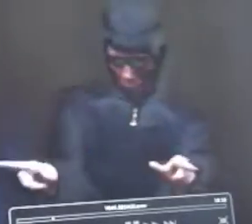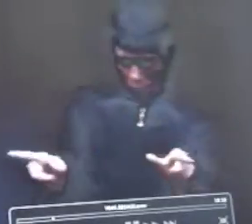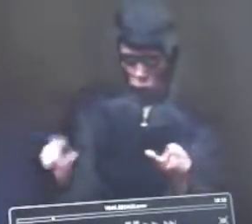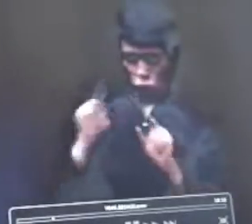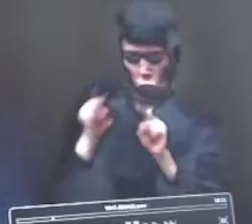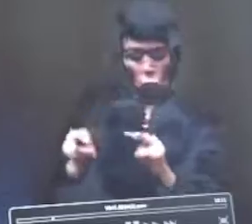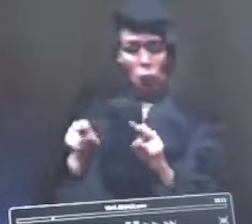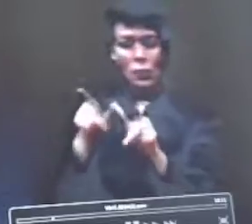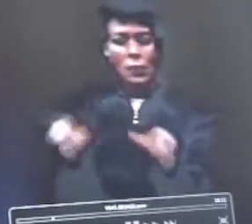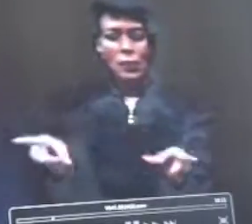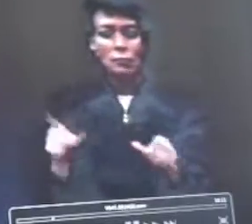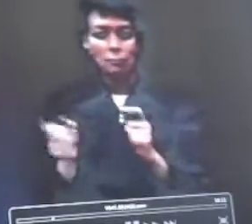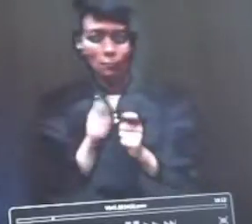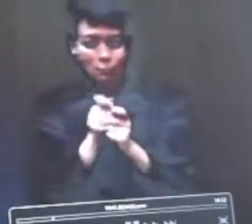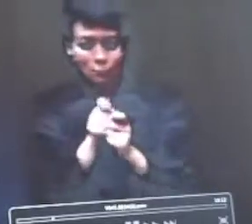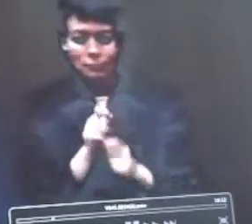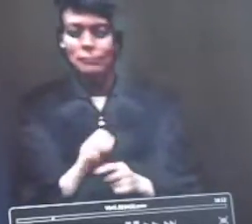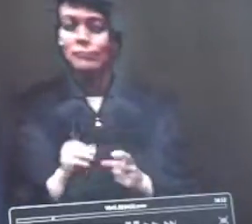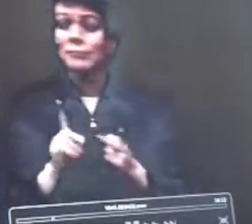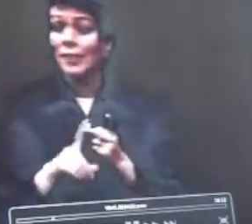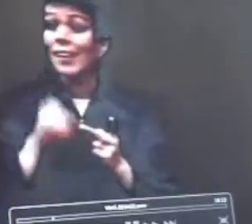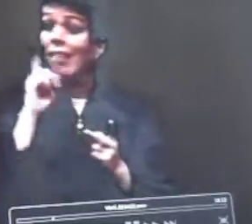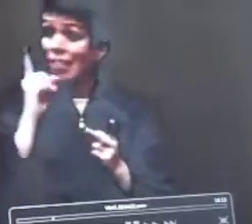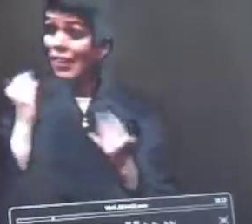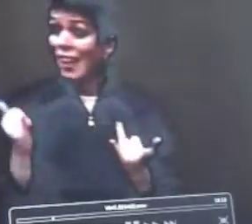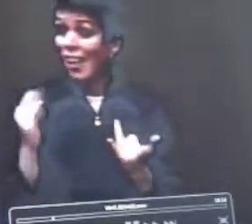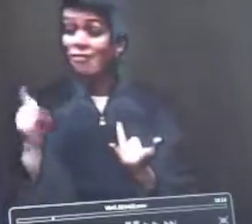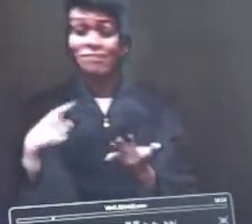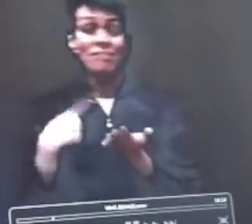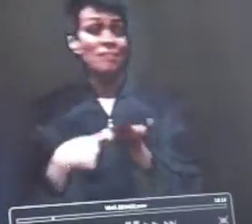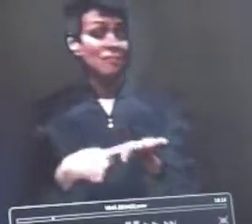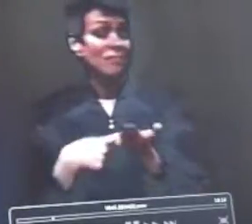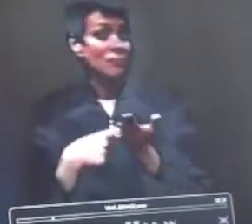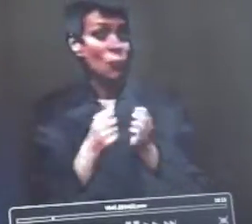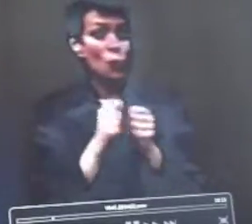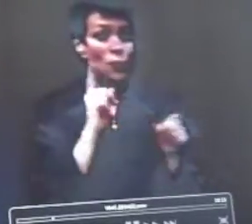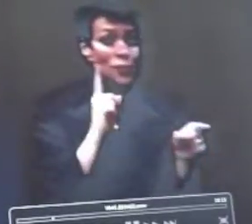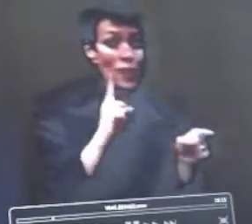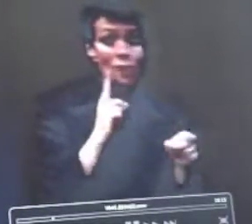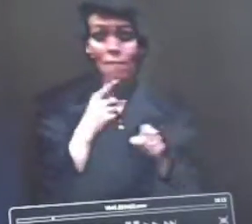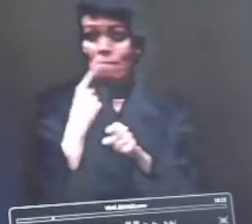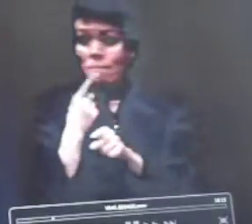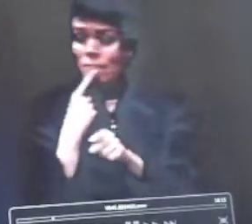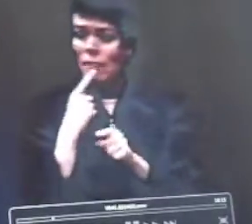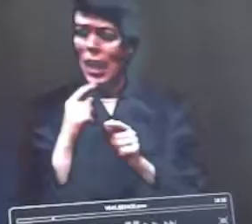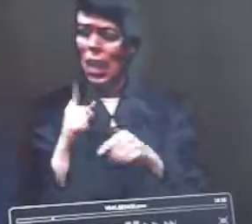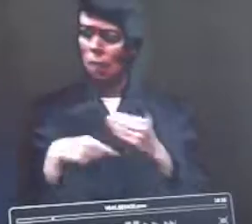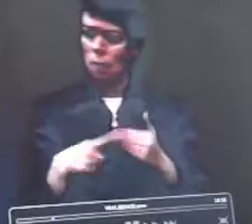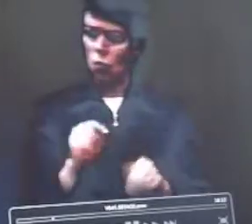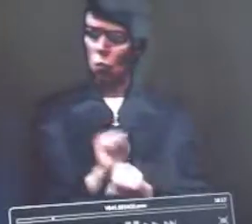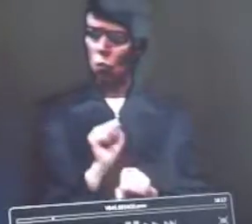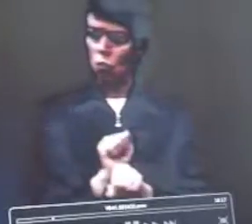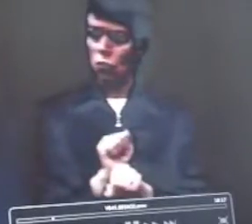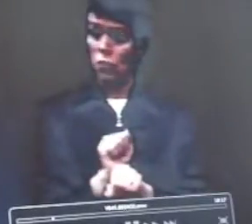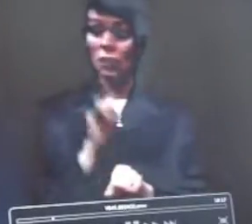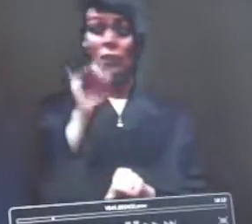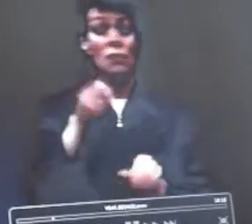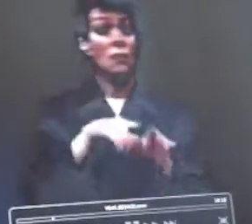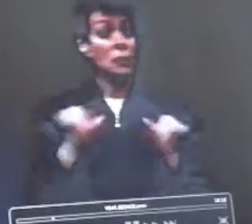have to go back and look at your language accuracy and just have discussions with deaf people and hearing people